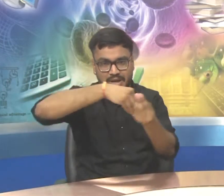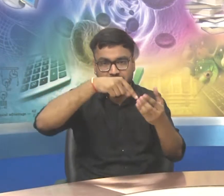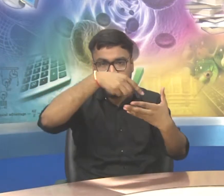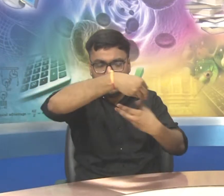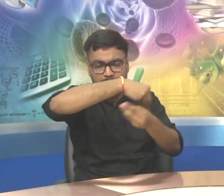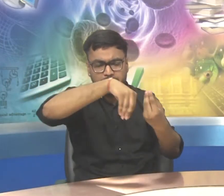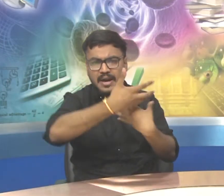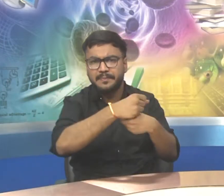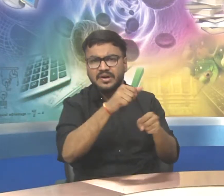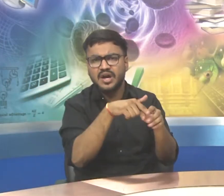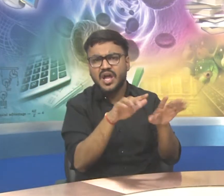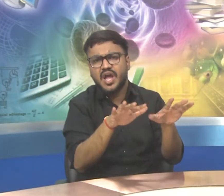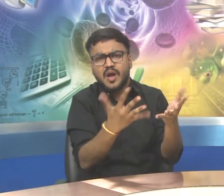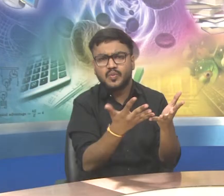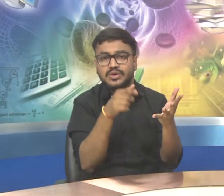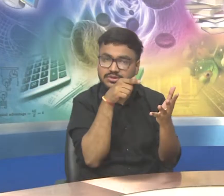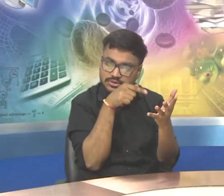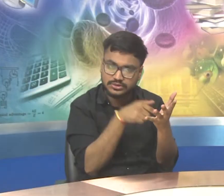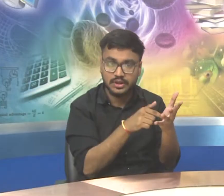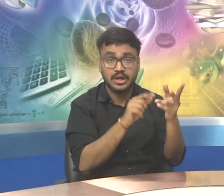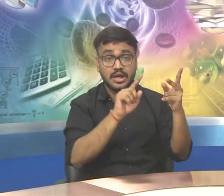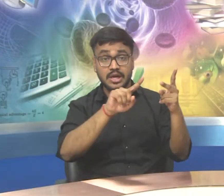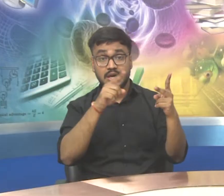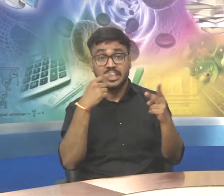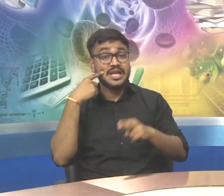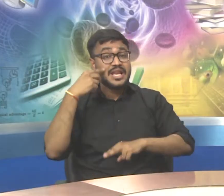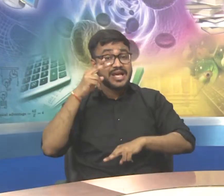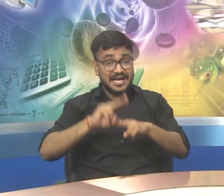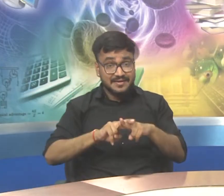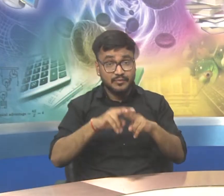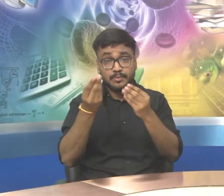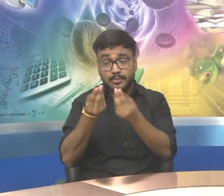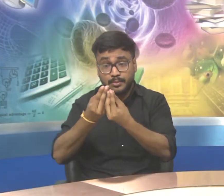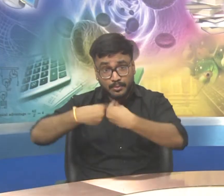in solution, like salt or sugar.